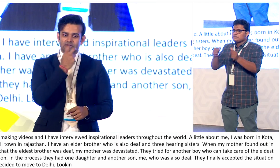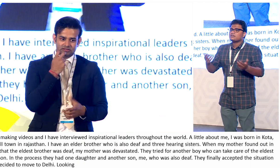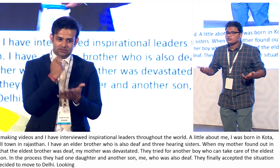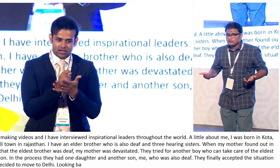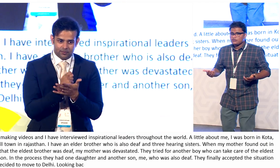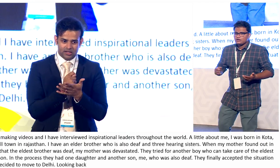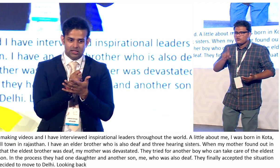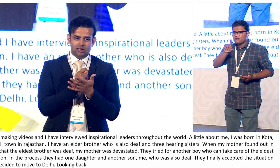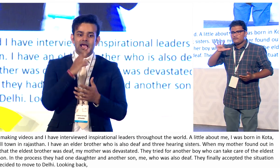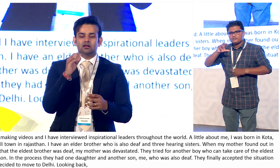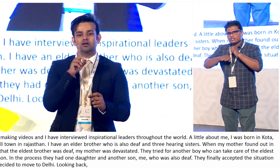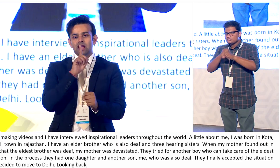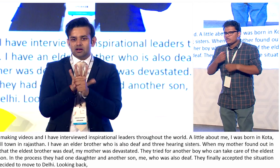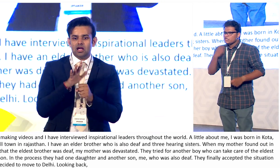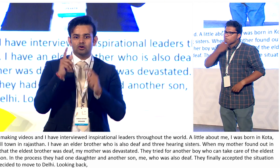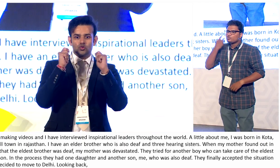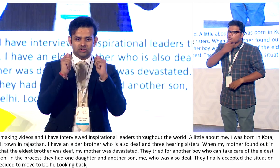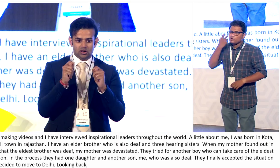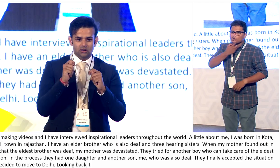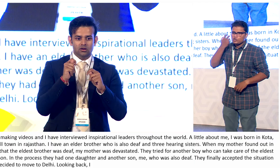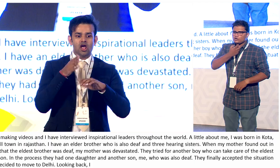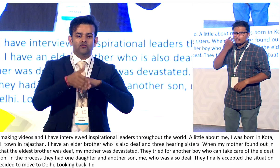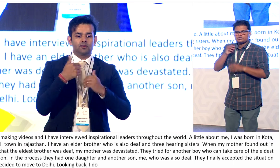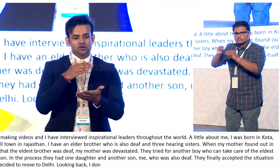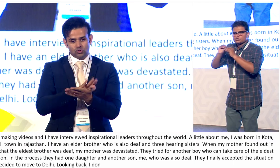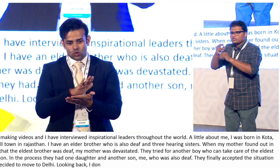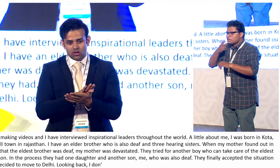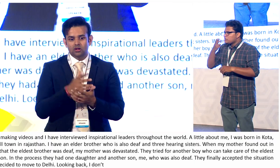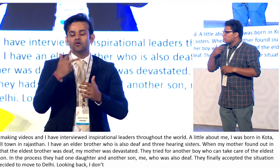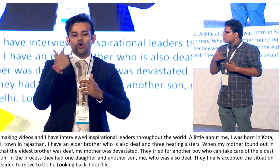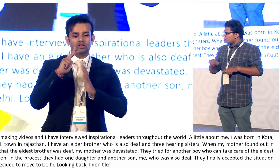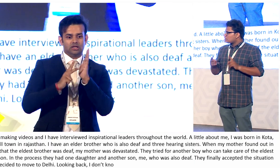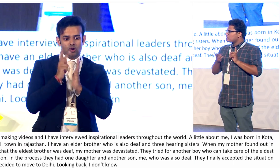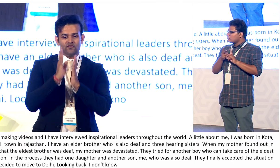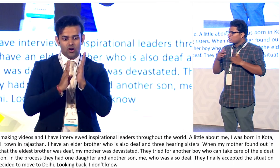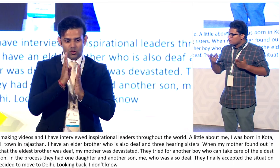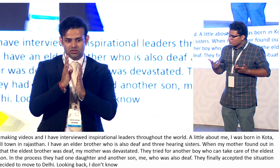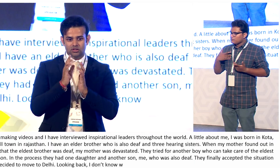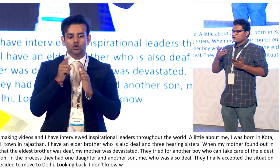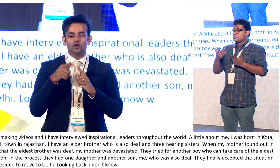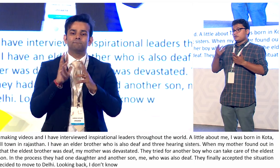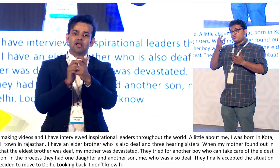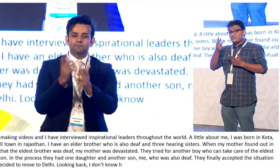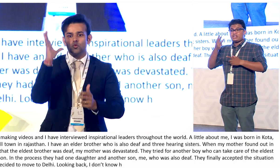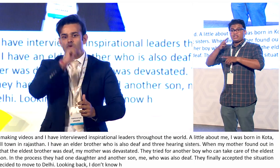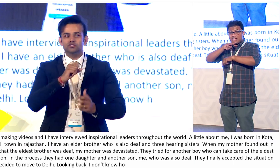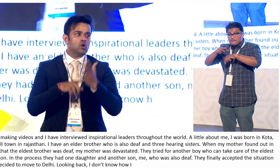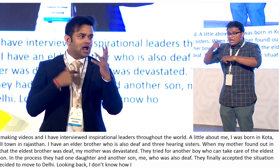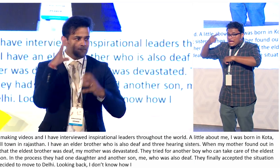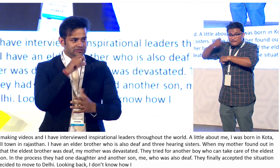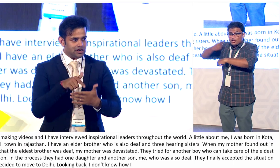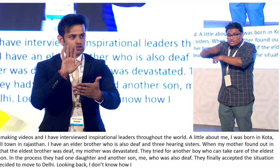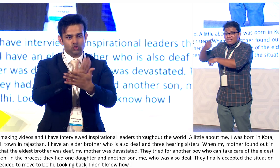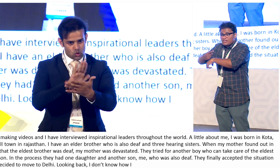the 15 years of speech therapy and the committed, dedicated tutor that I had 3 to 4 hours every day,